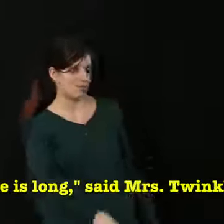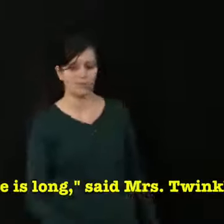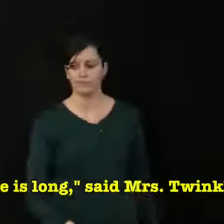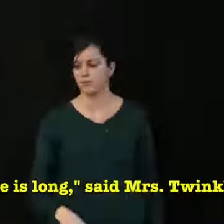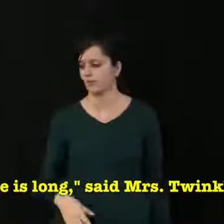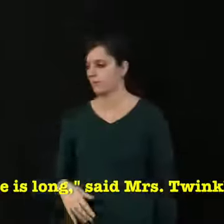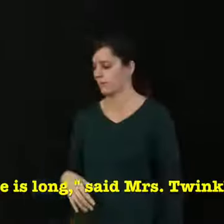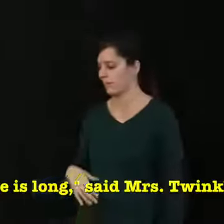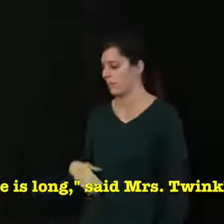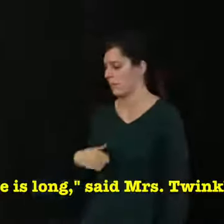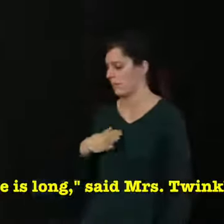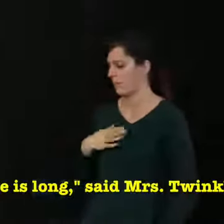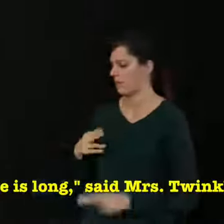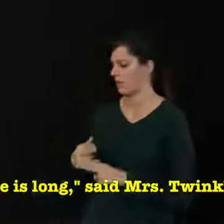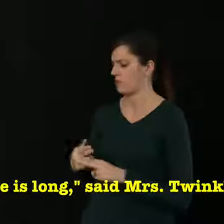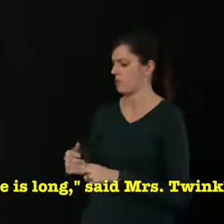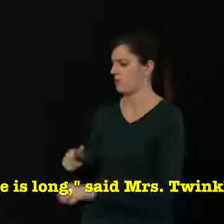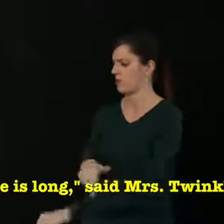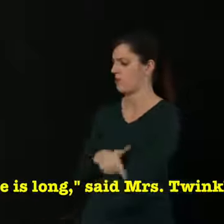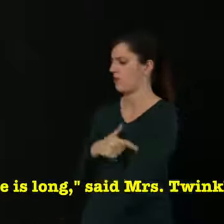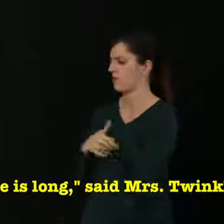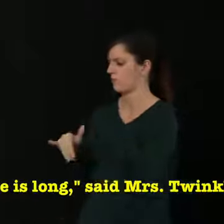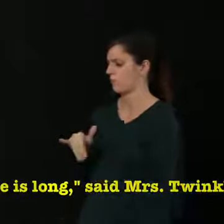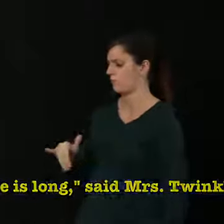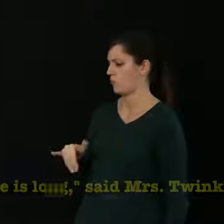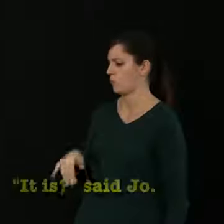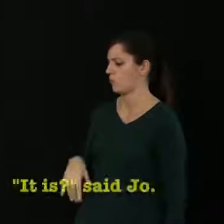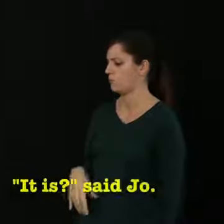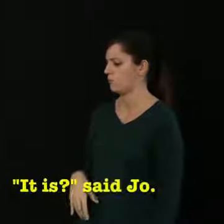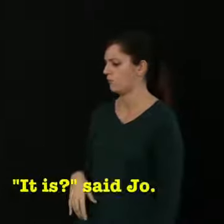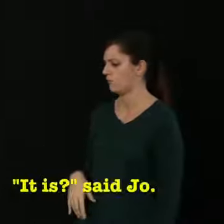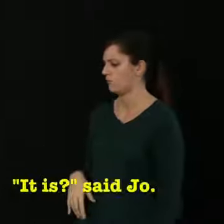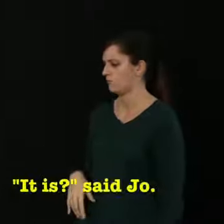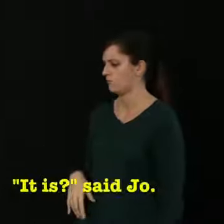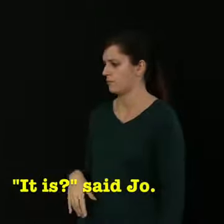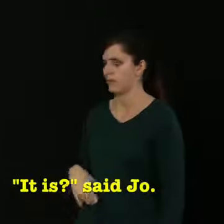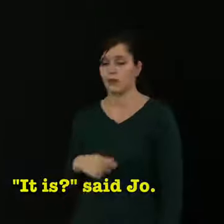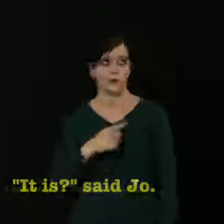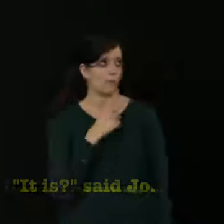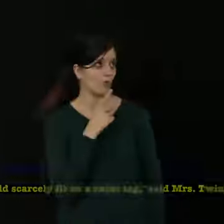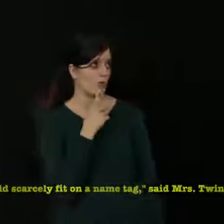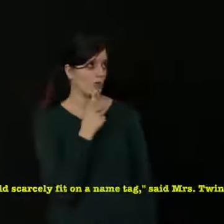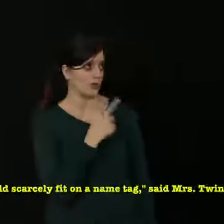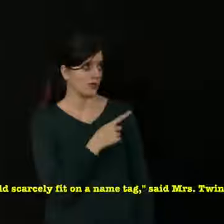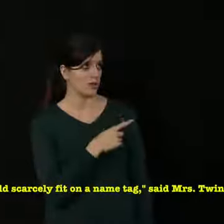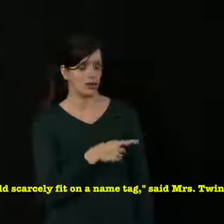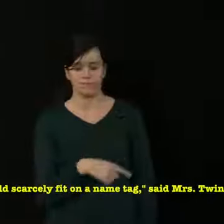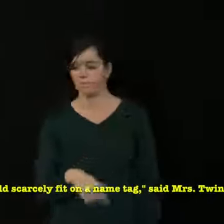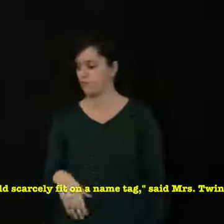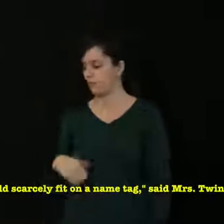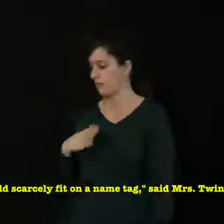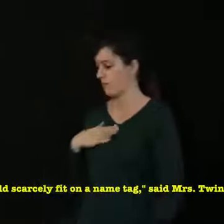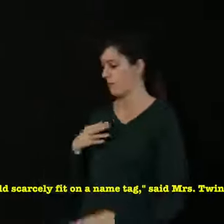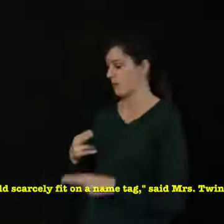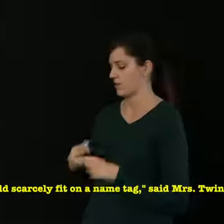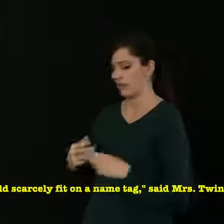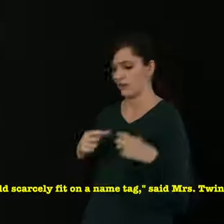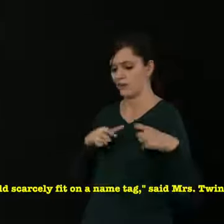"My name is long," said Mrs. Twinkle. "It is," said Jo. "My name would scarcely fit